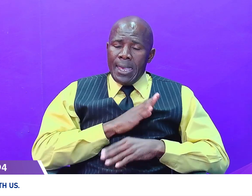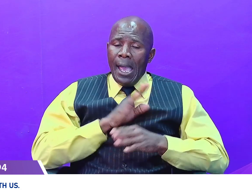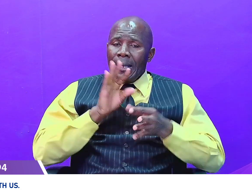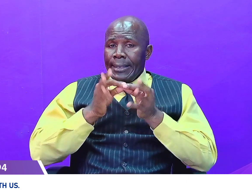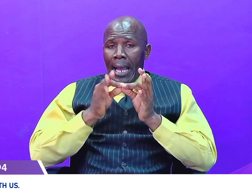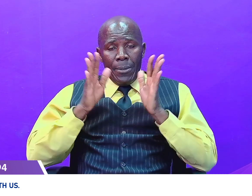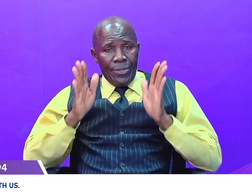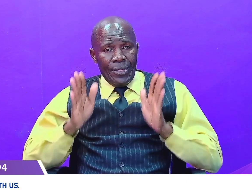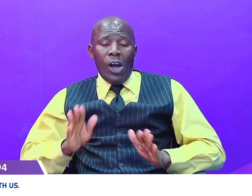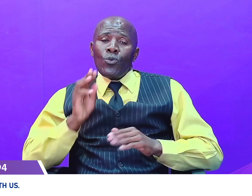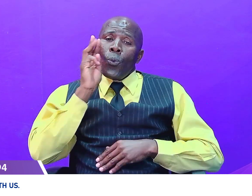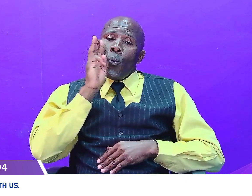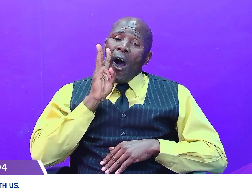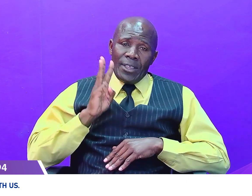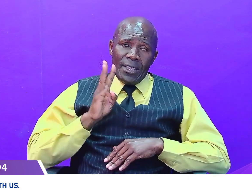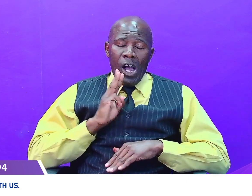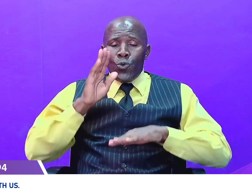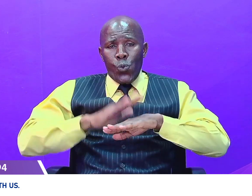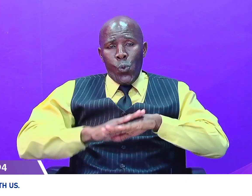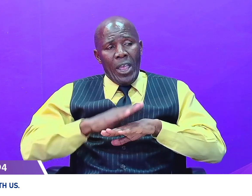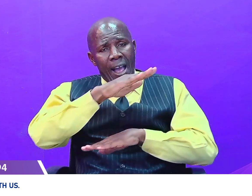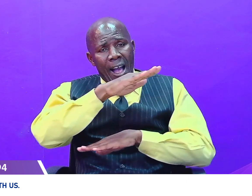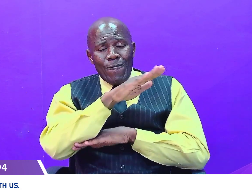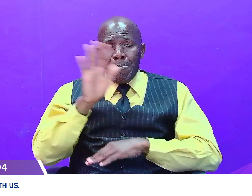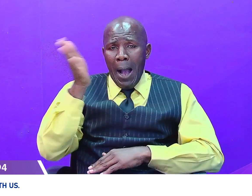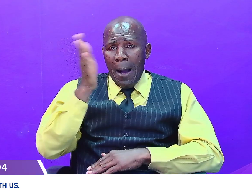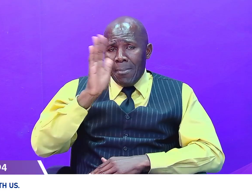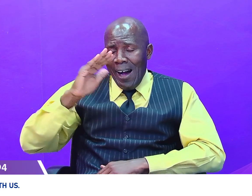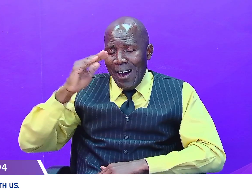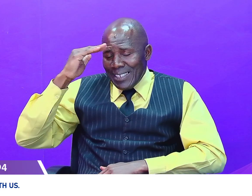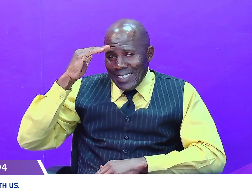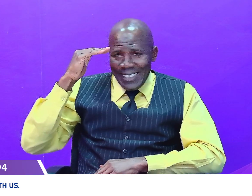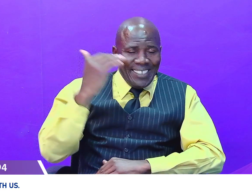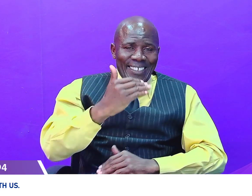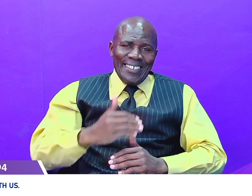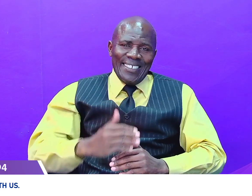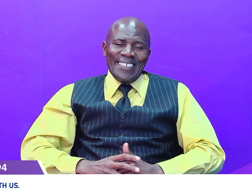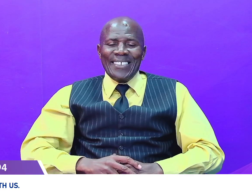and our sign language interpreter is Wanjongede. Good evening and goodbye.